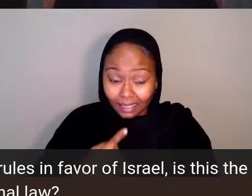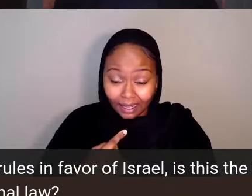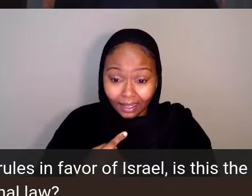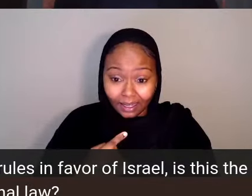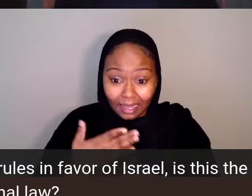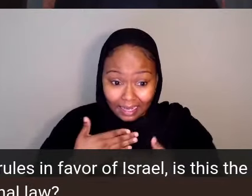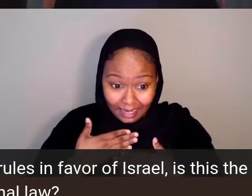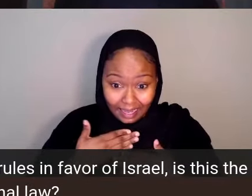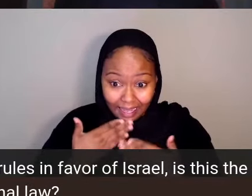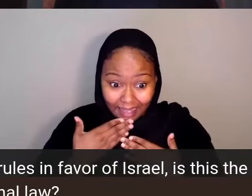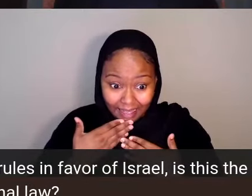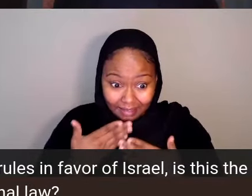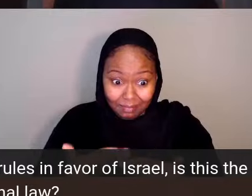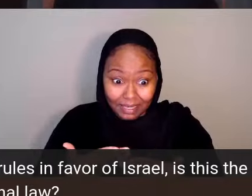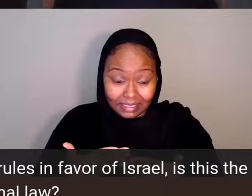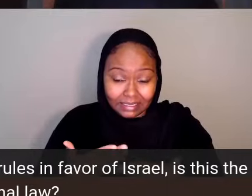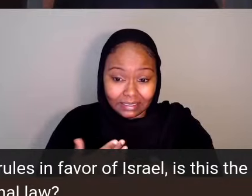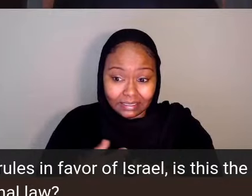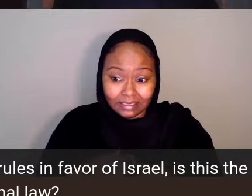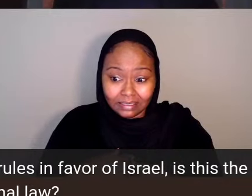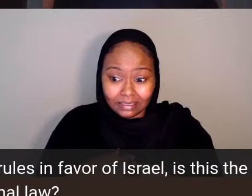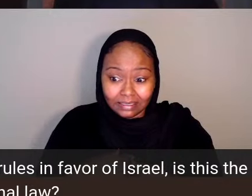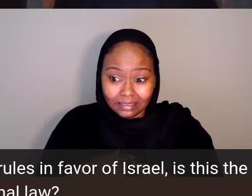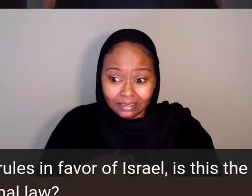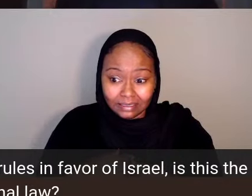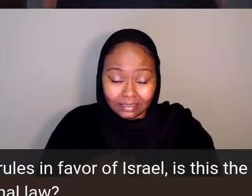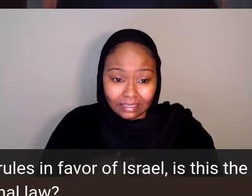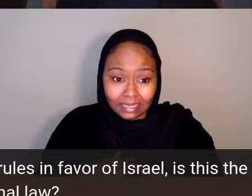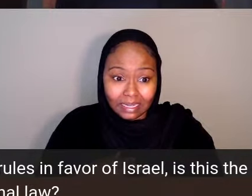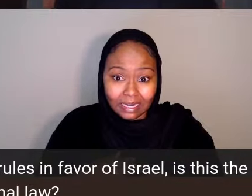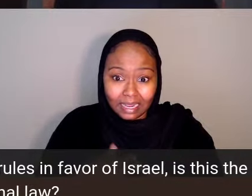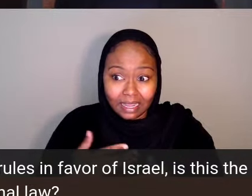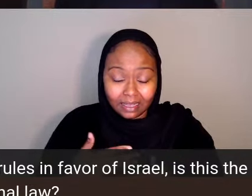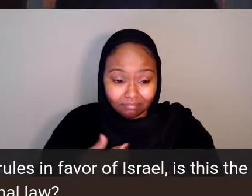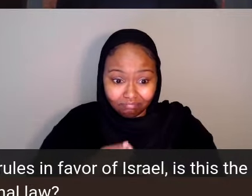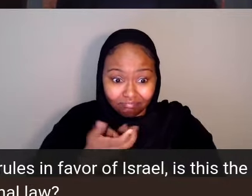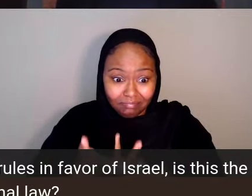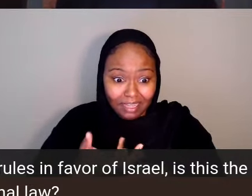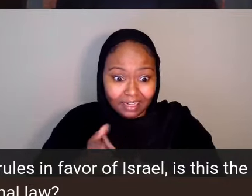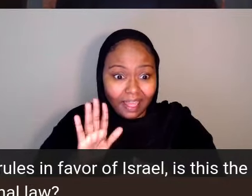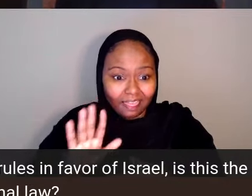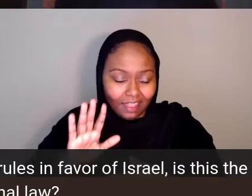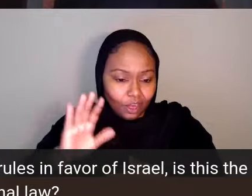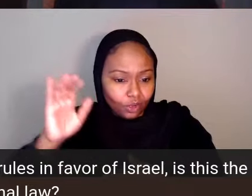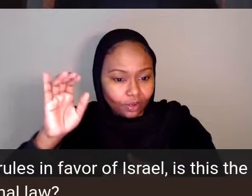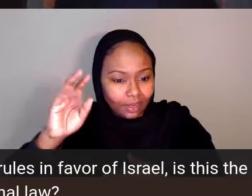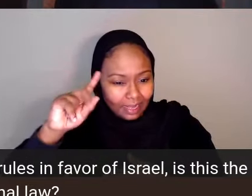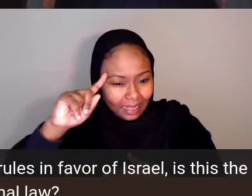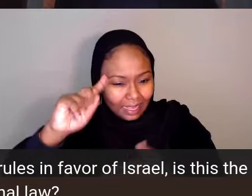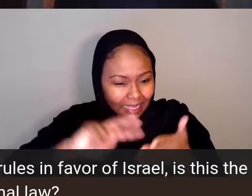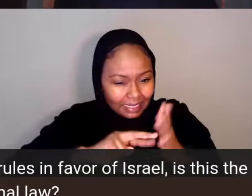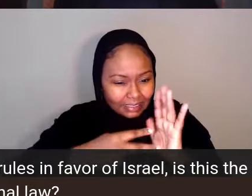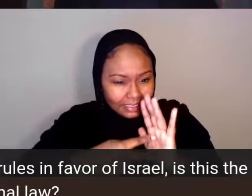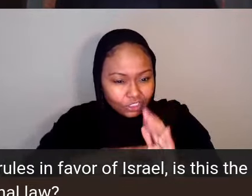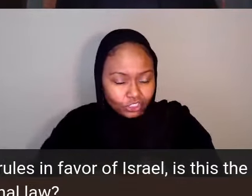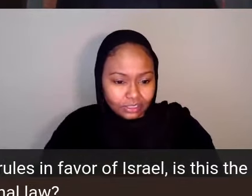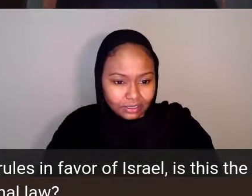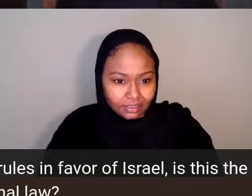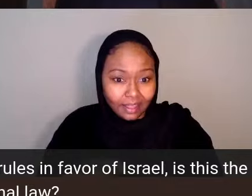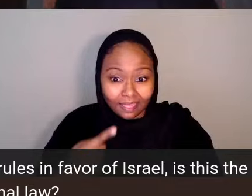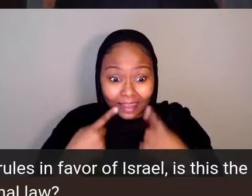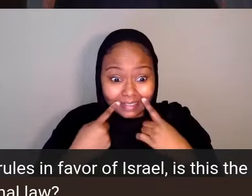this operation what their intentions were. And those intentions were genocidal. They